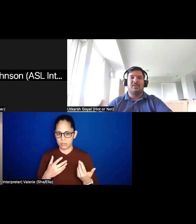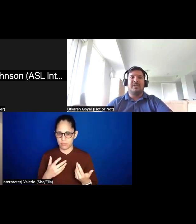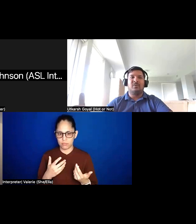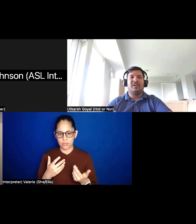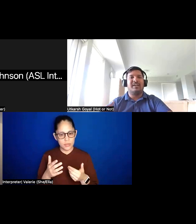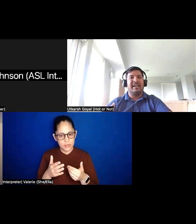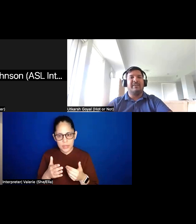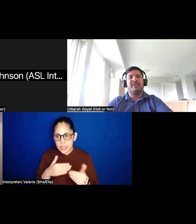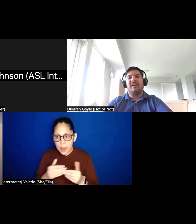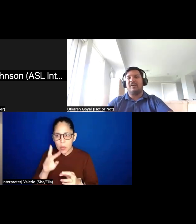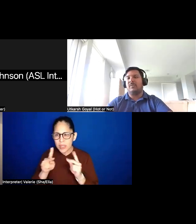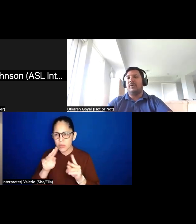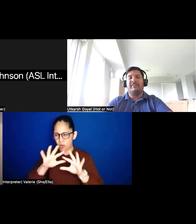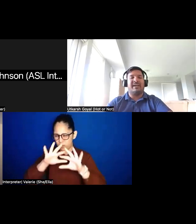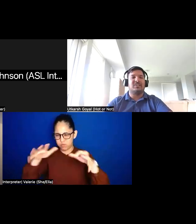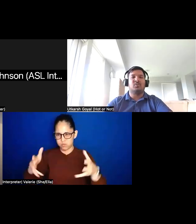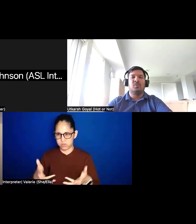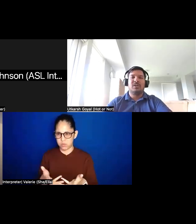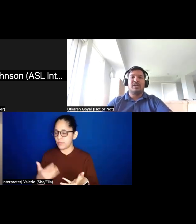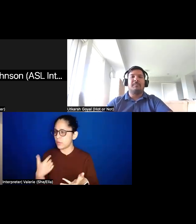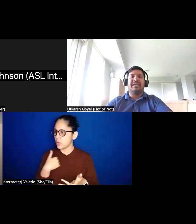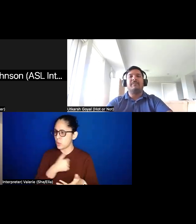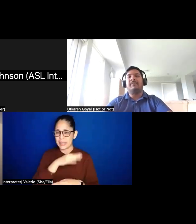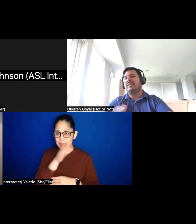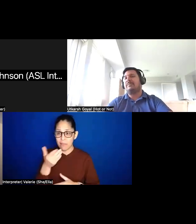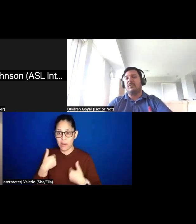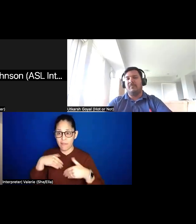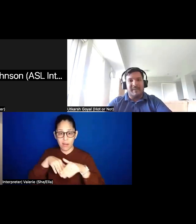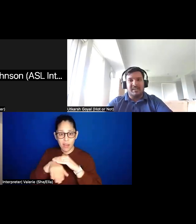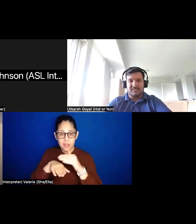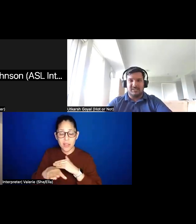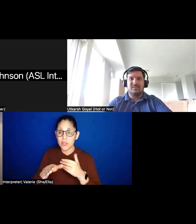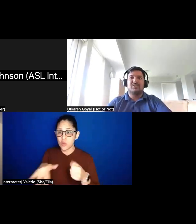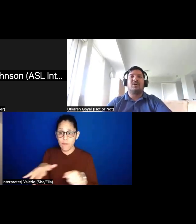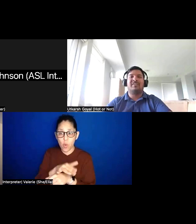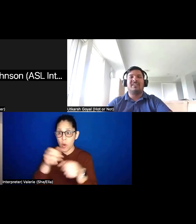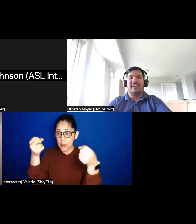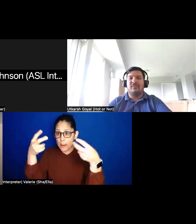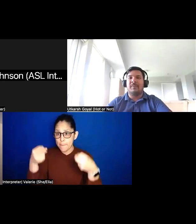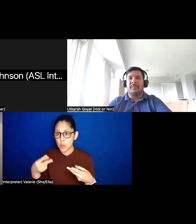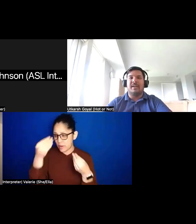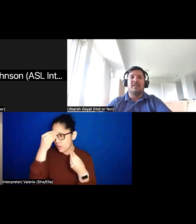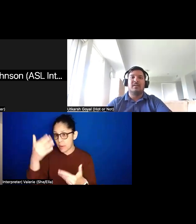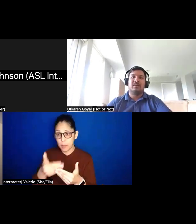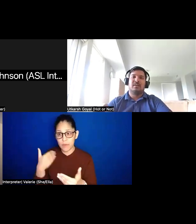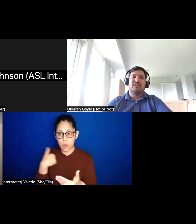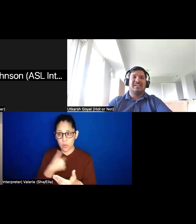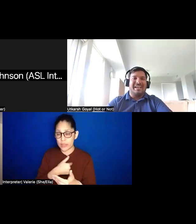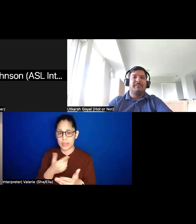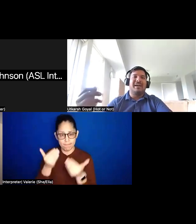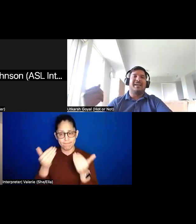anywhere in the world, we don't ever are going to have access to complete information before we make a decision. So it's always a trade-off between